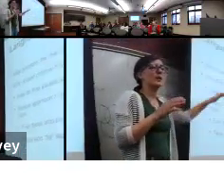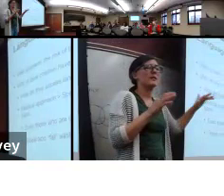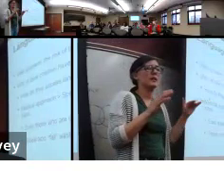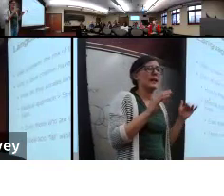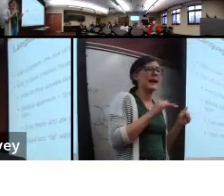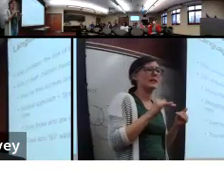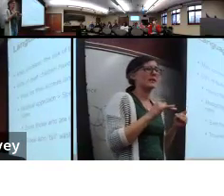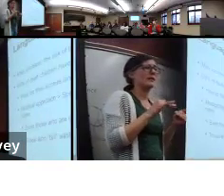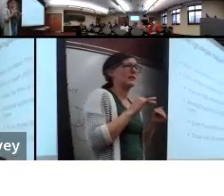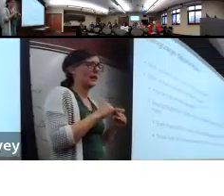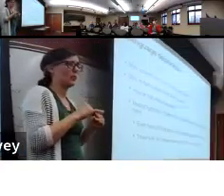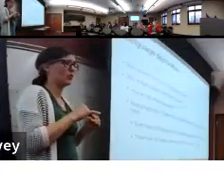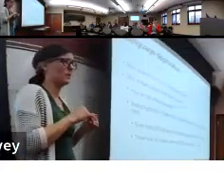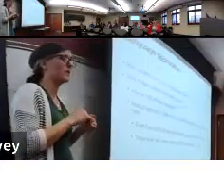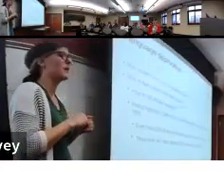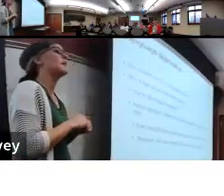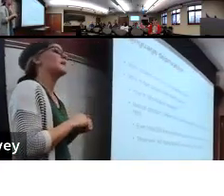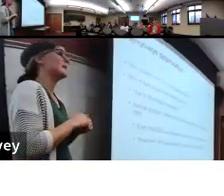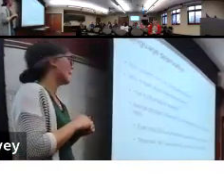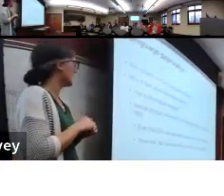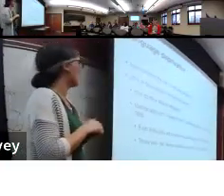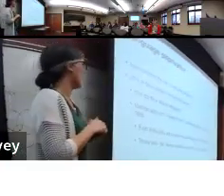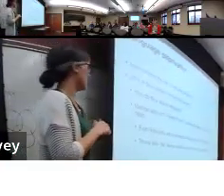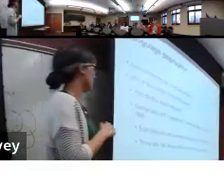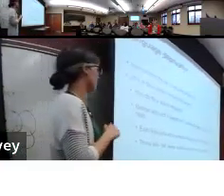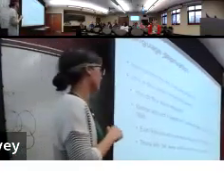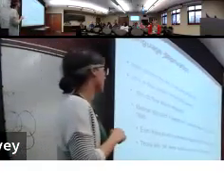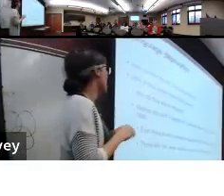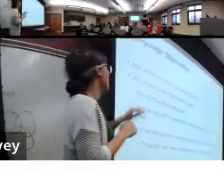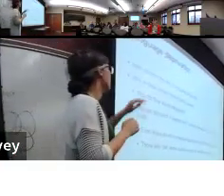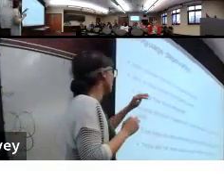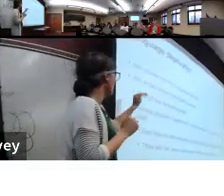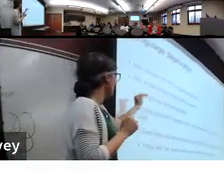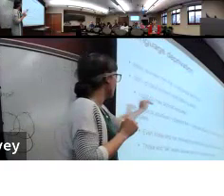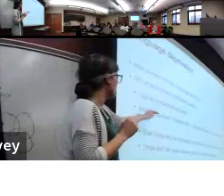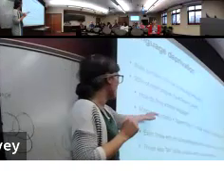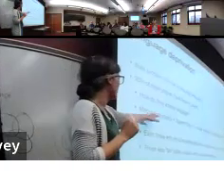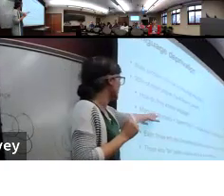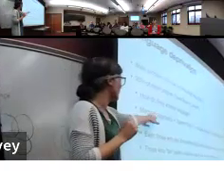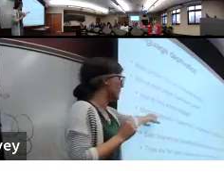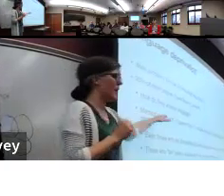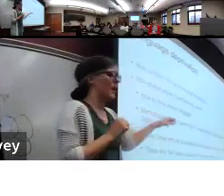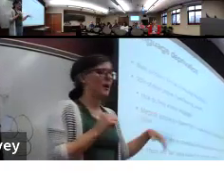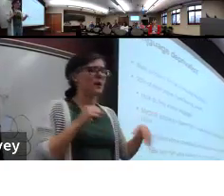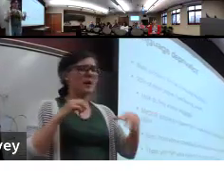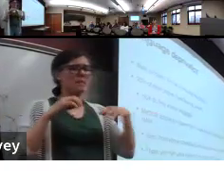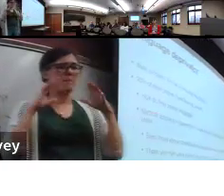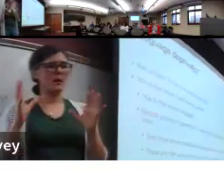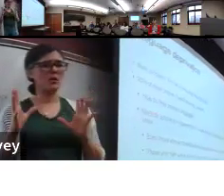do those kids access language? That depends. But for the most part,